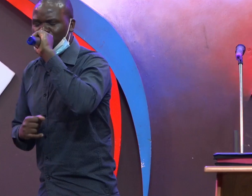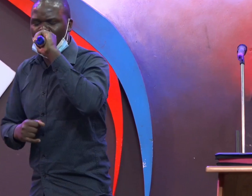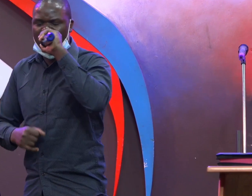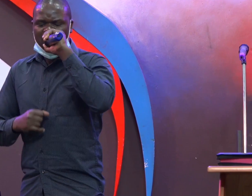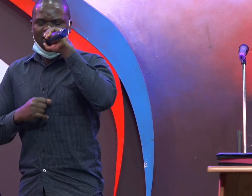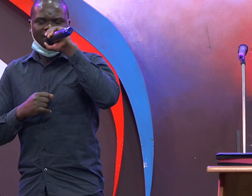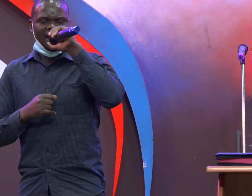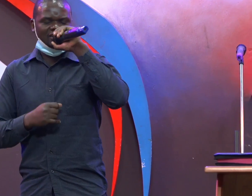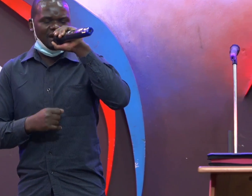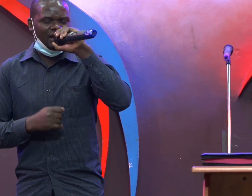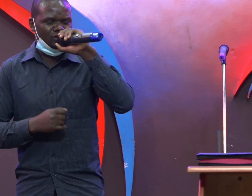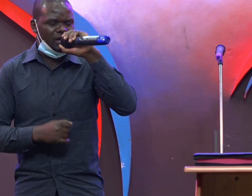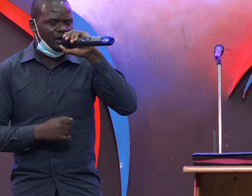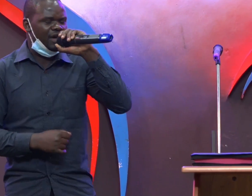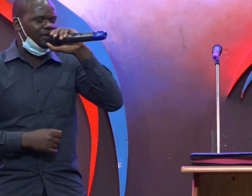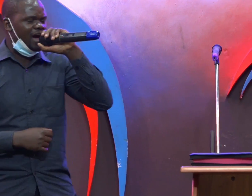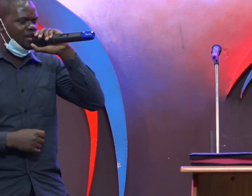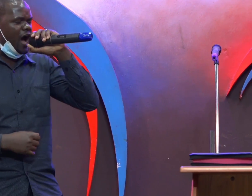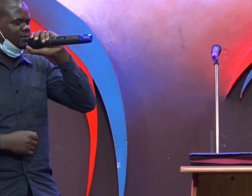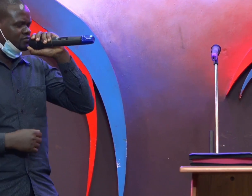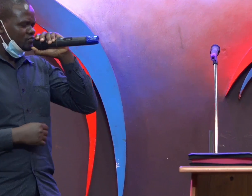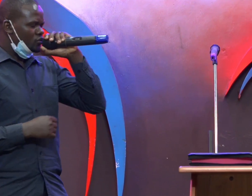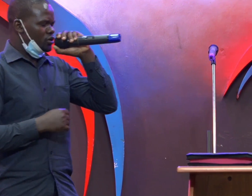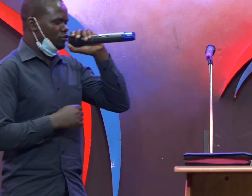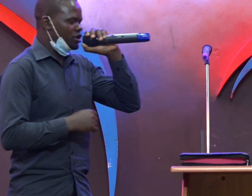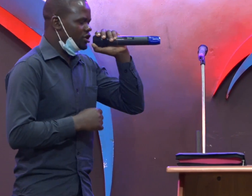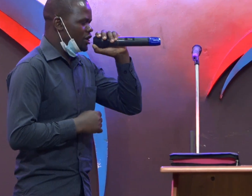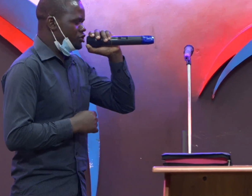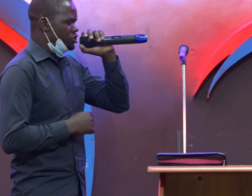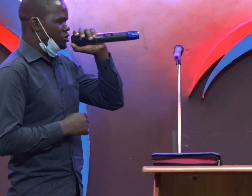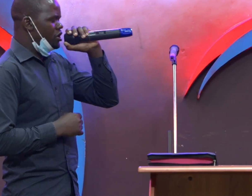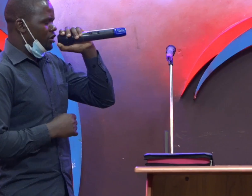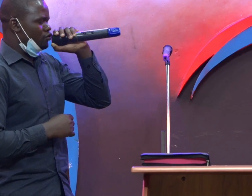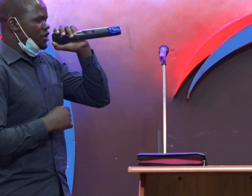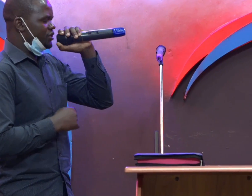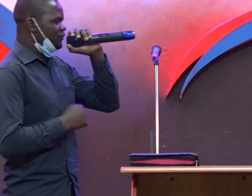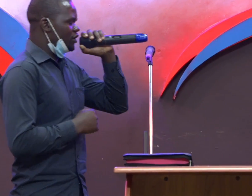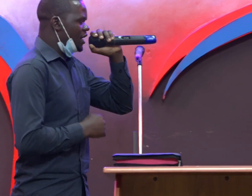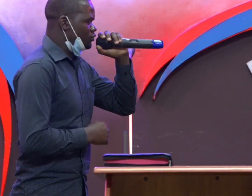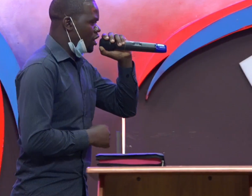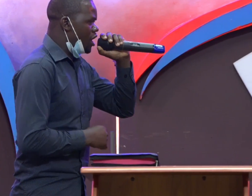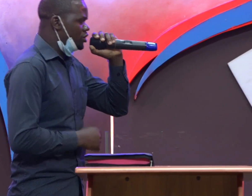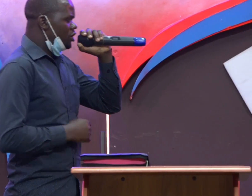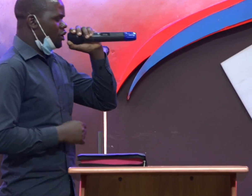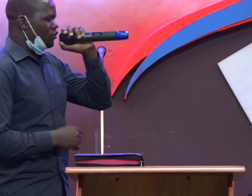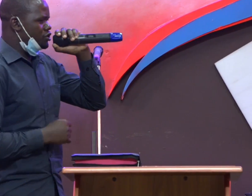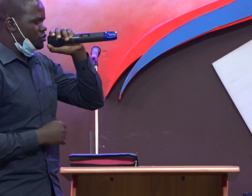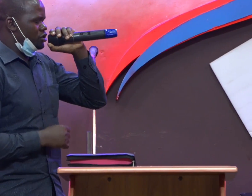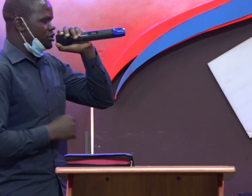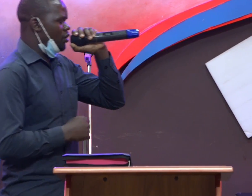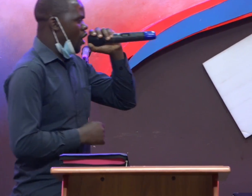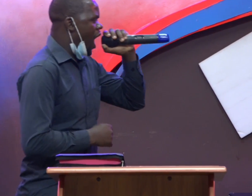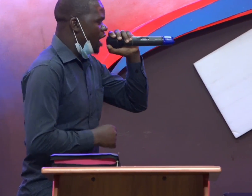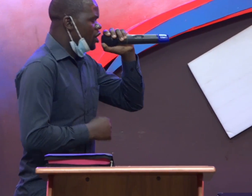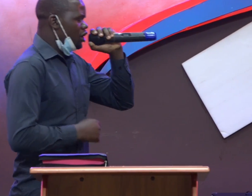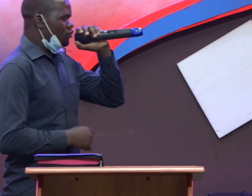heavenly King of glory, day and night, heavenly weight of the heaven and the earth. We return to you, requesting for that grace, the grace to